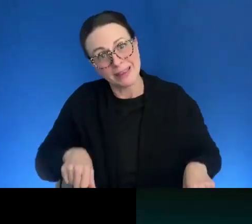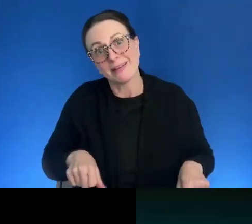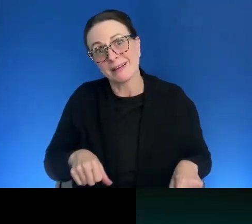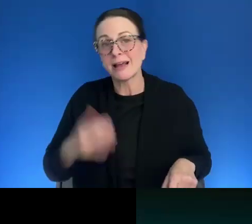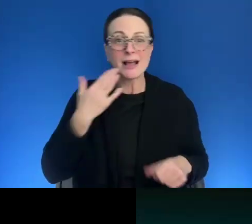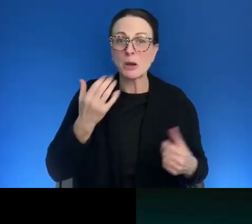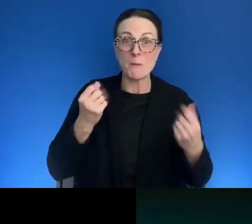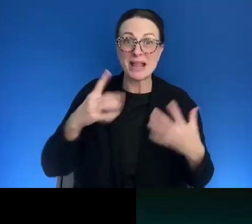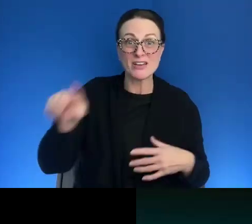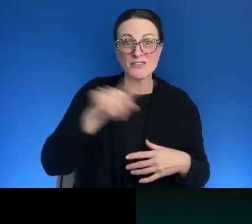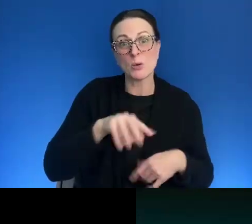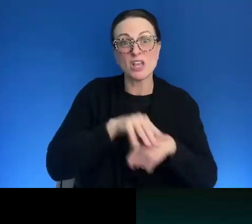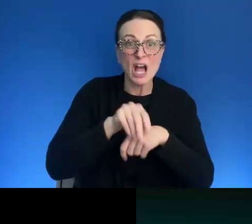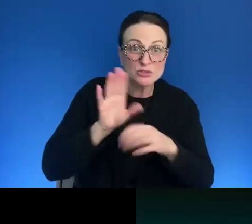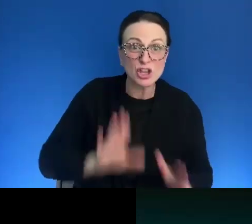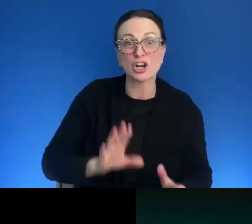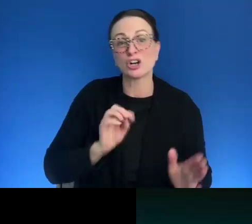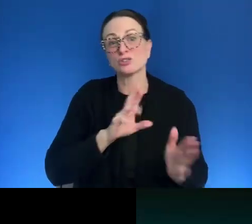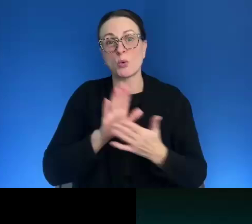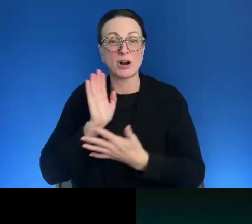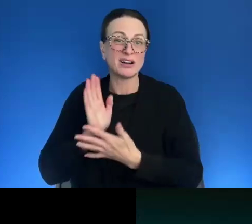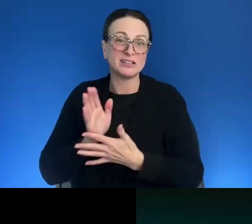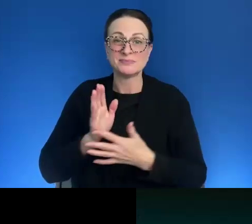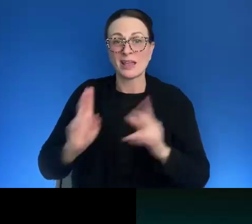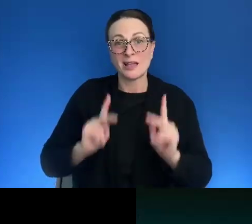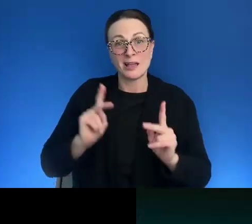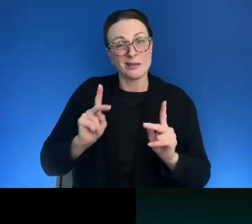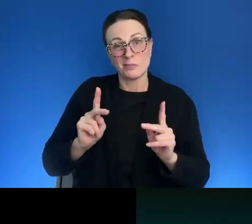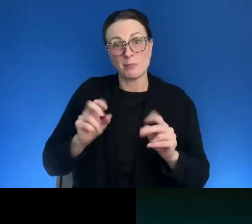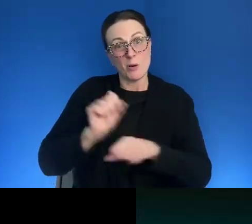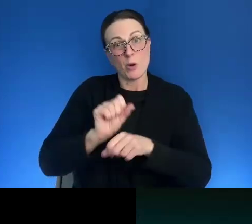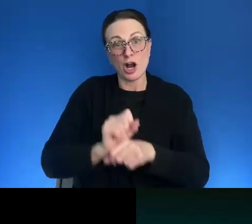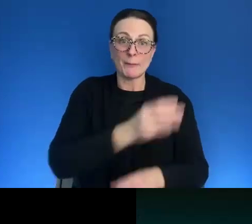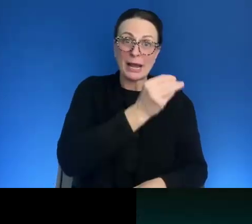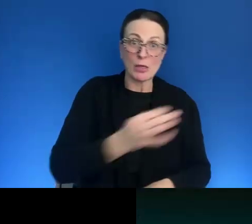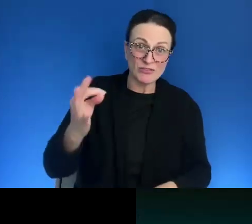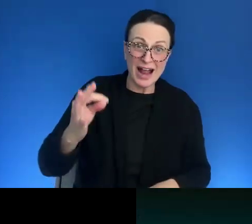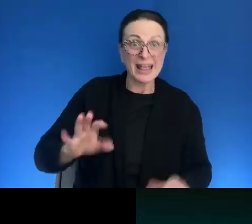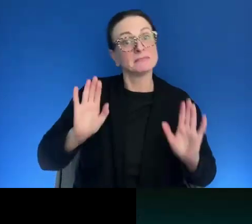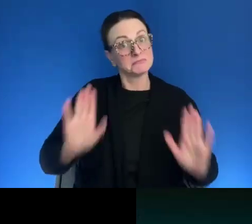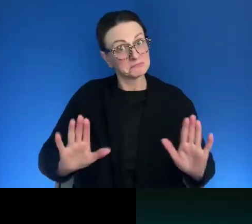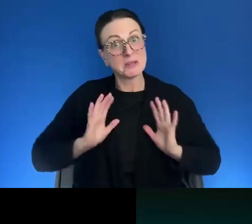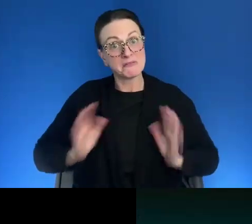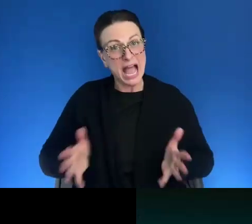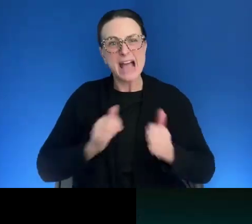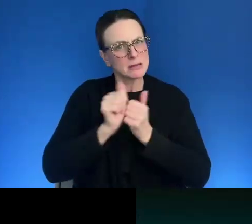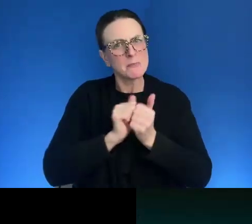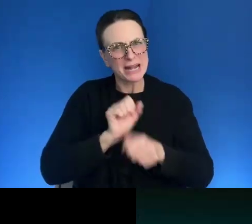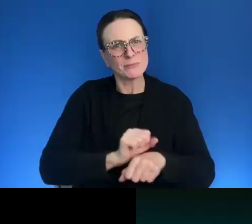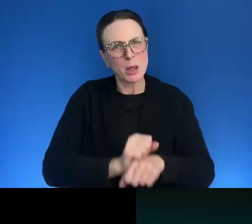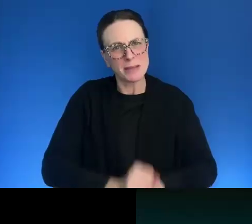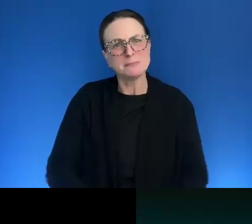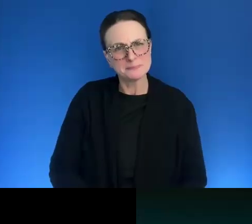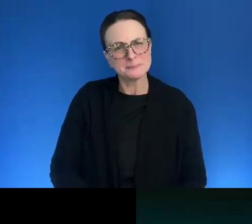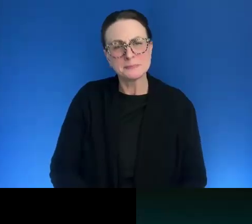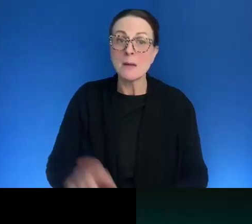I know a lot of you are counselors or people who just work during the week. That's great. That's competitive employment.